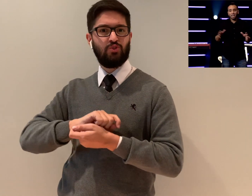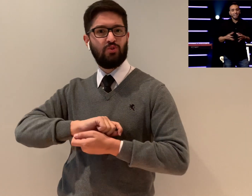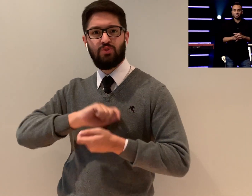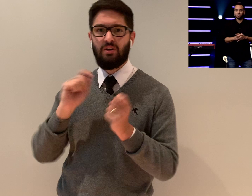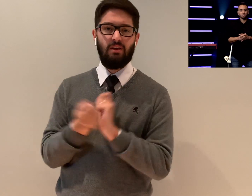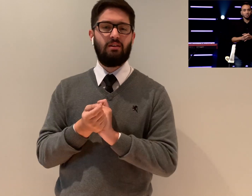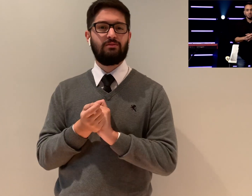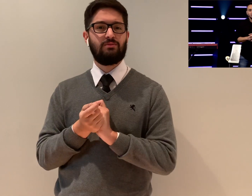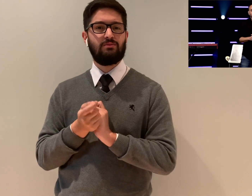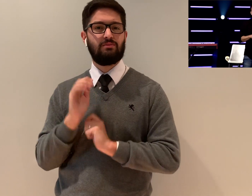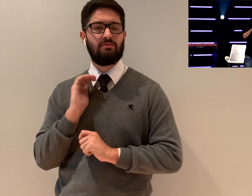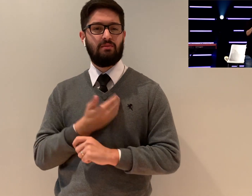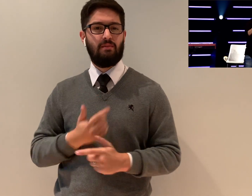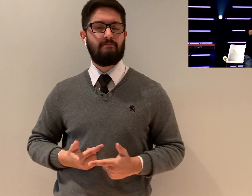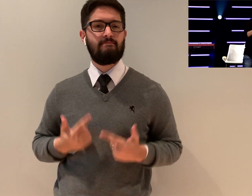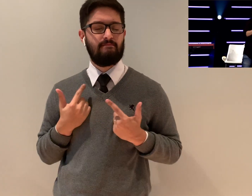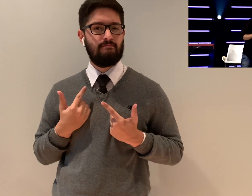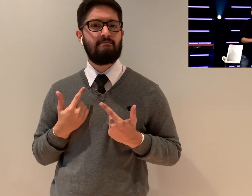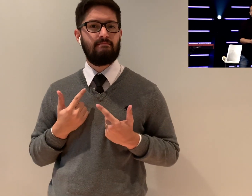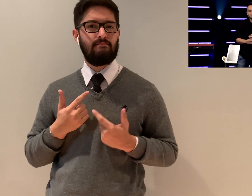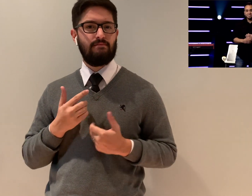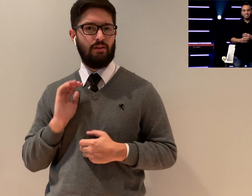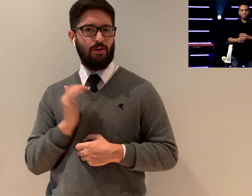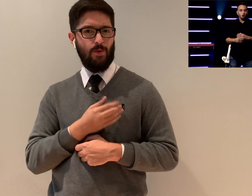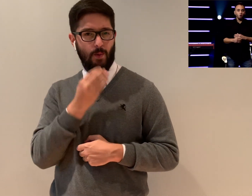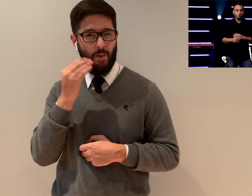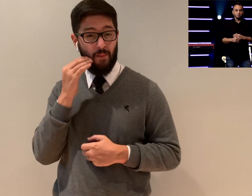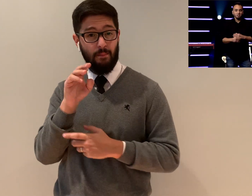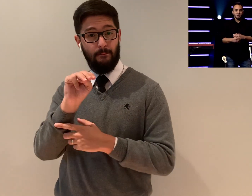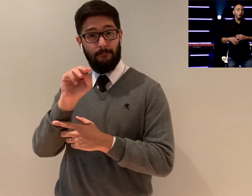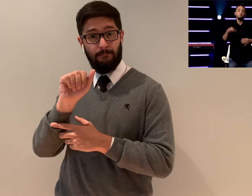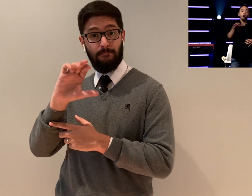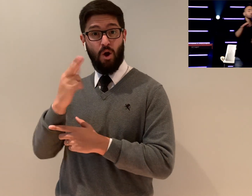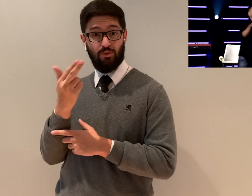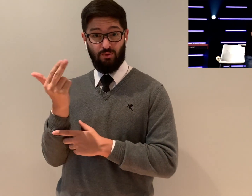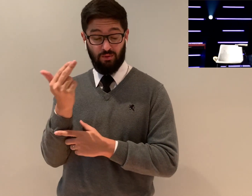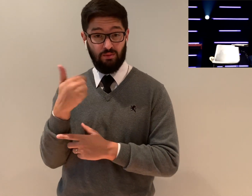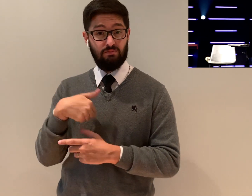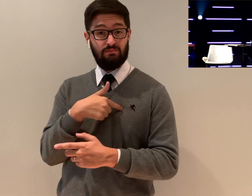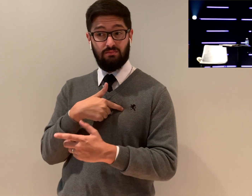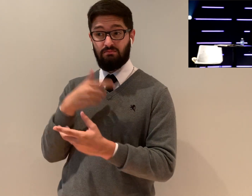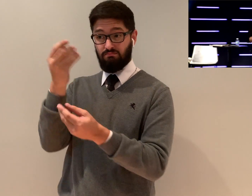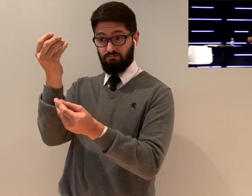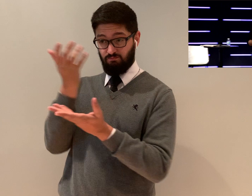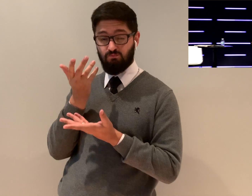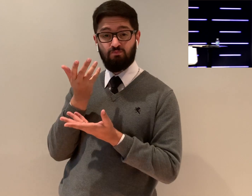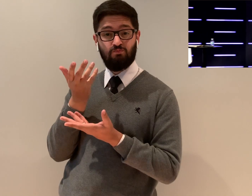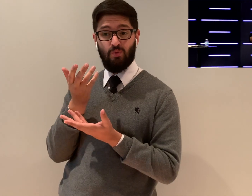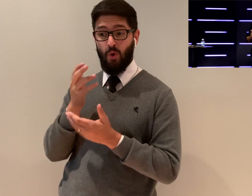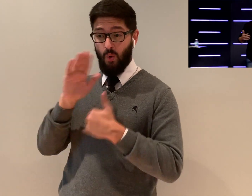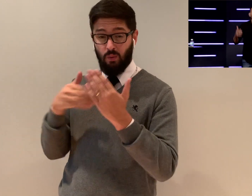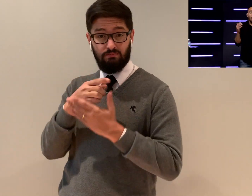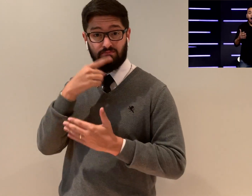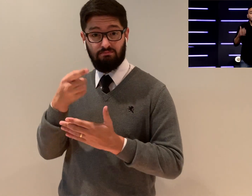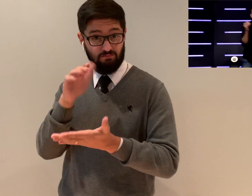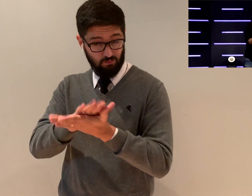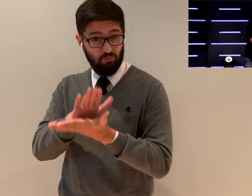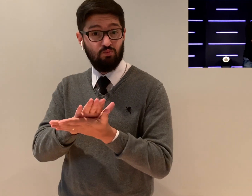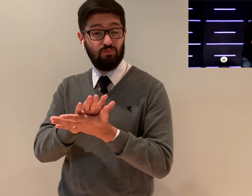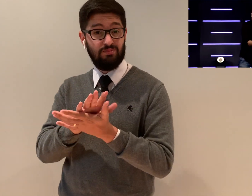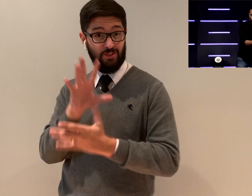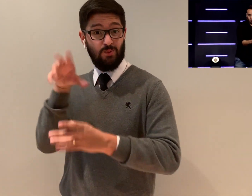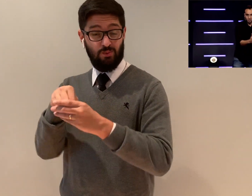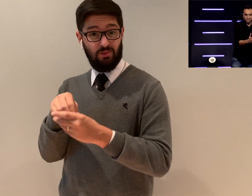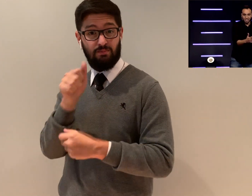drastically changed our life in our home. On March 13, we discovered that all